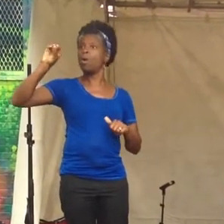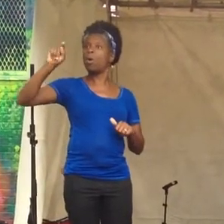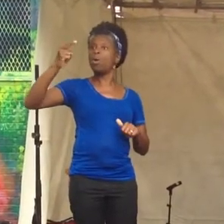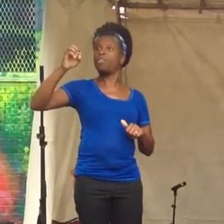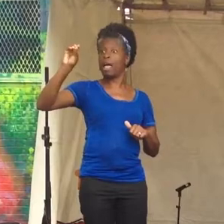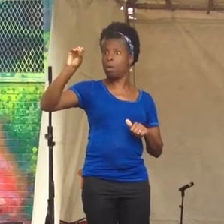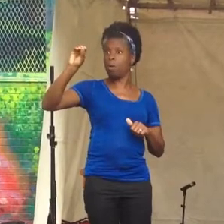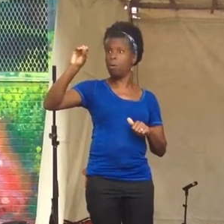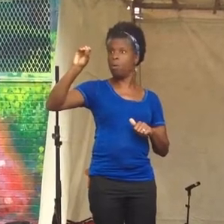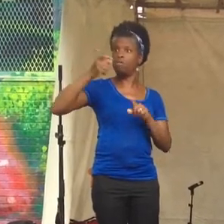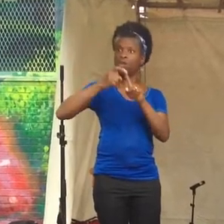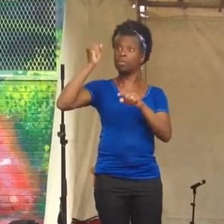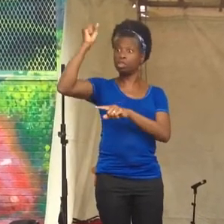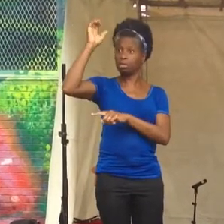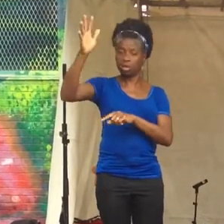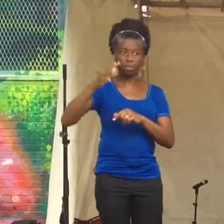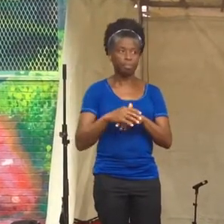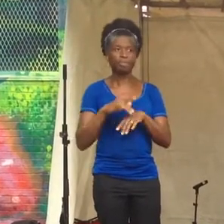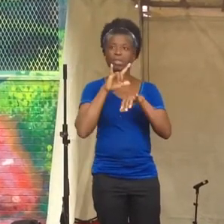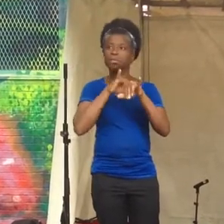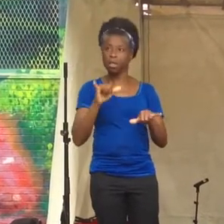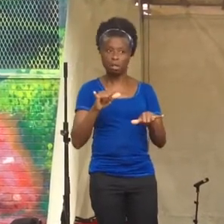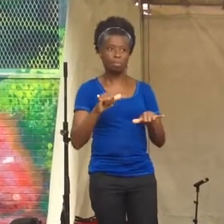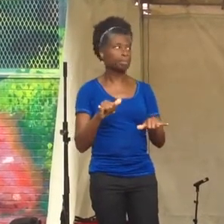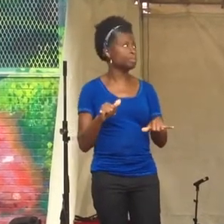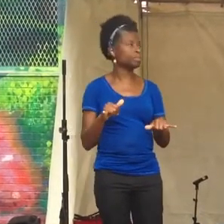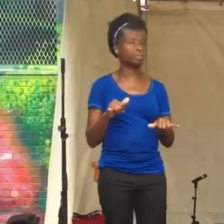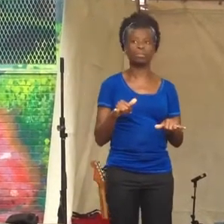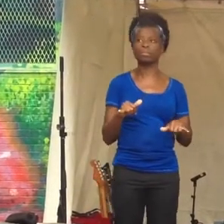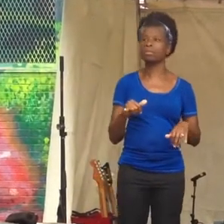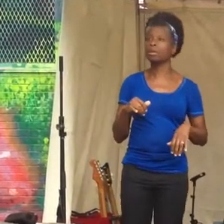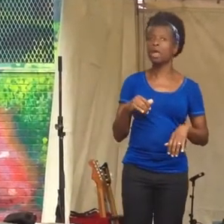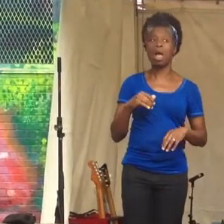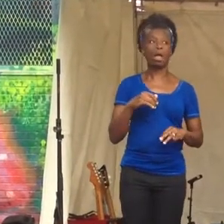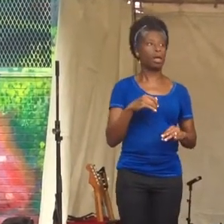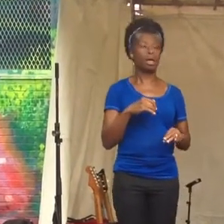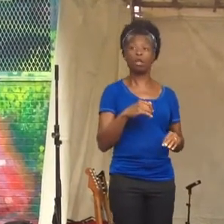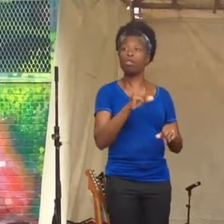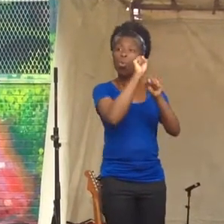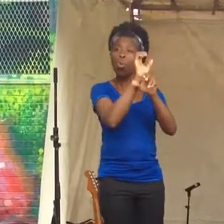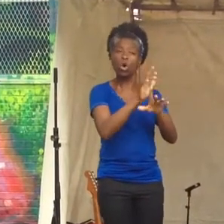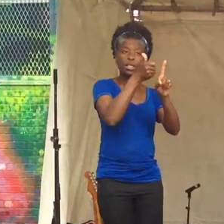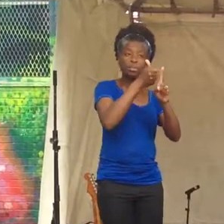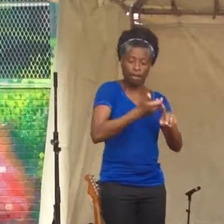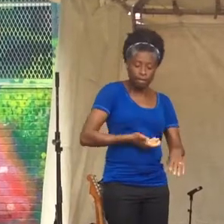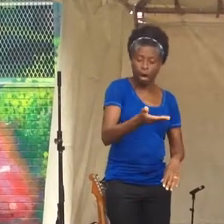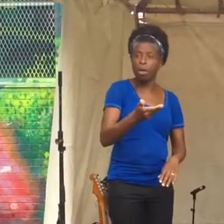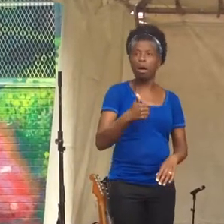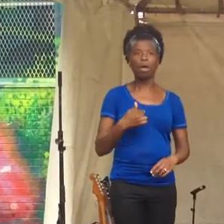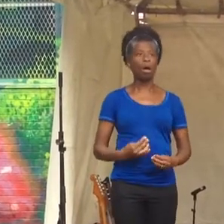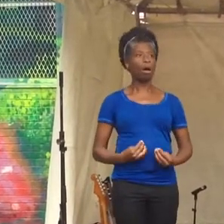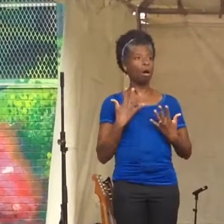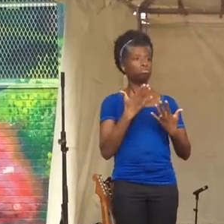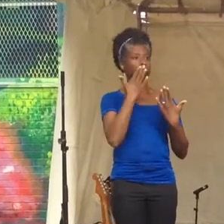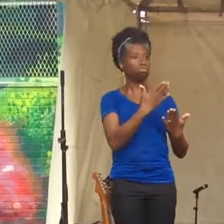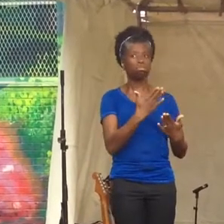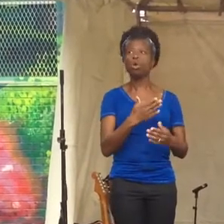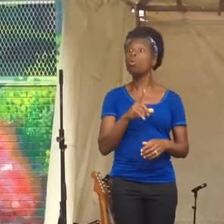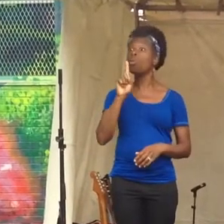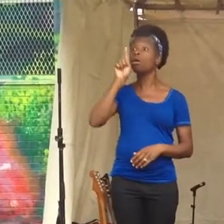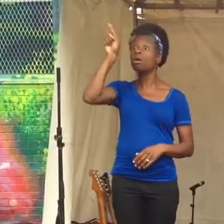an invitation, and no invitation could mean more, from the workers, the miners in